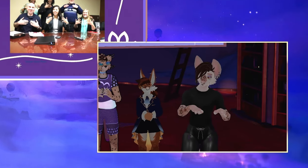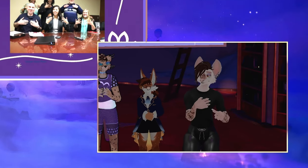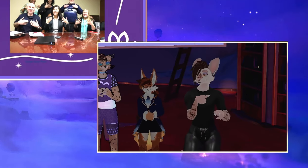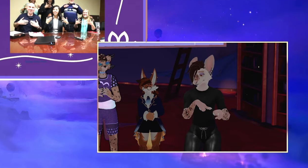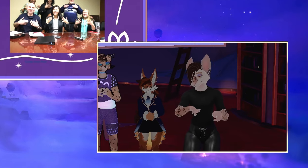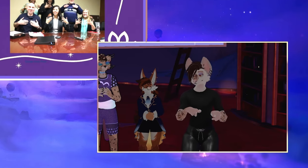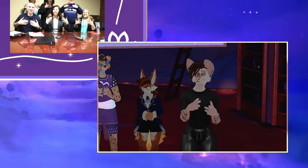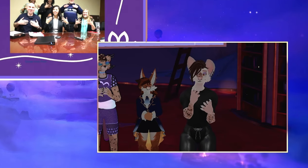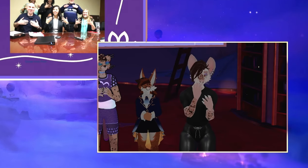arts.